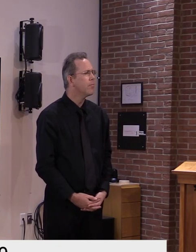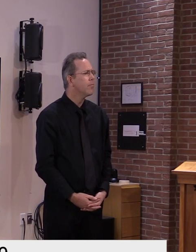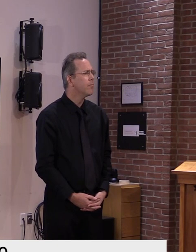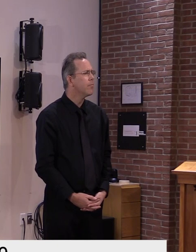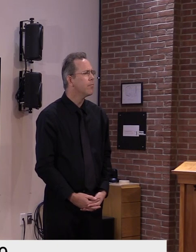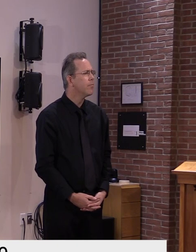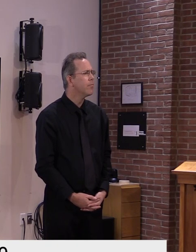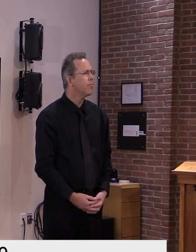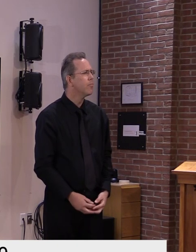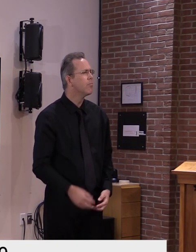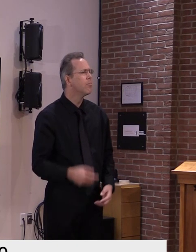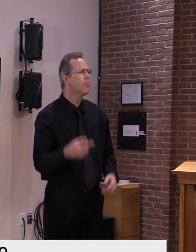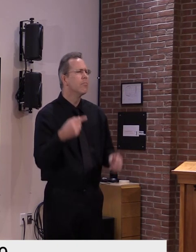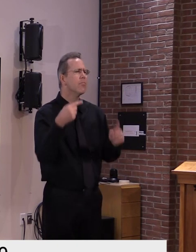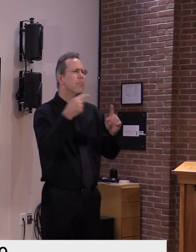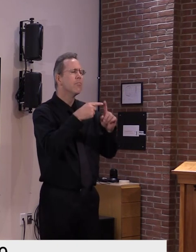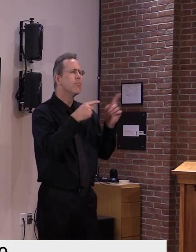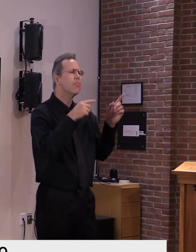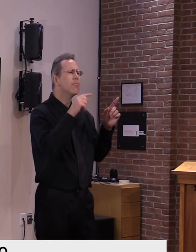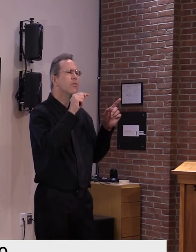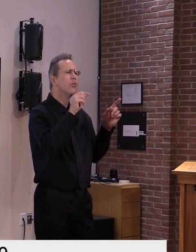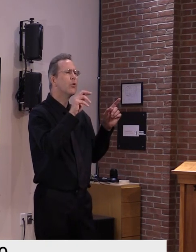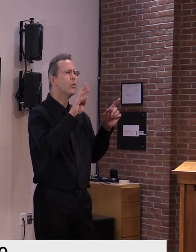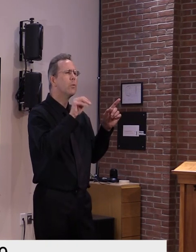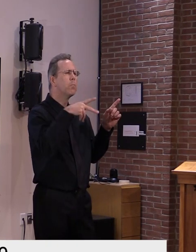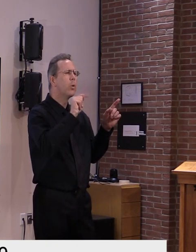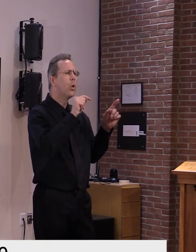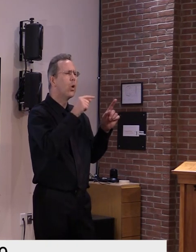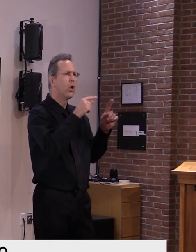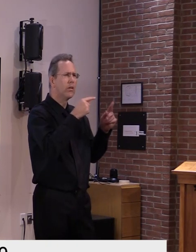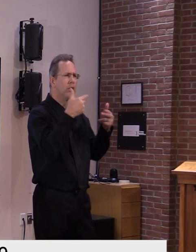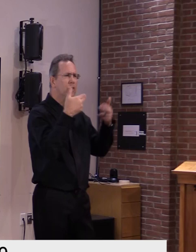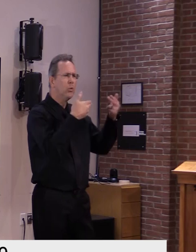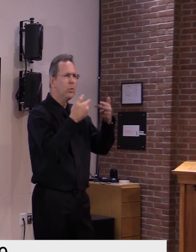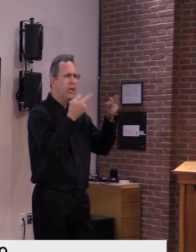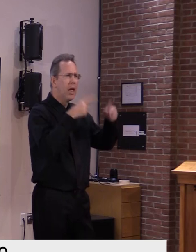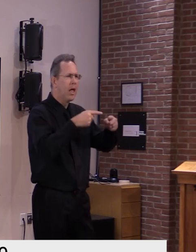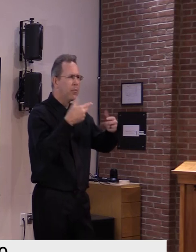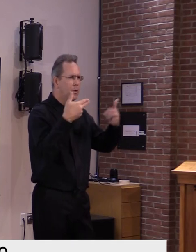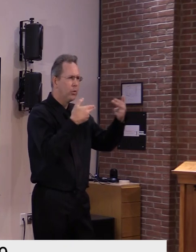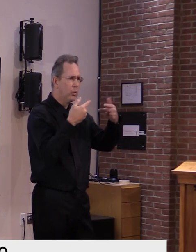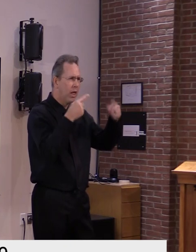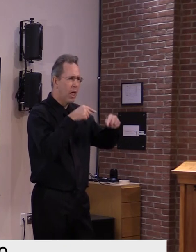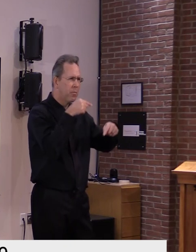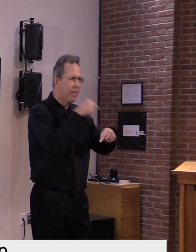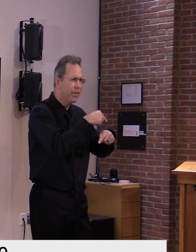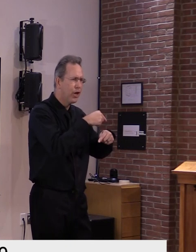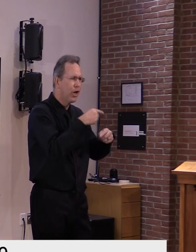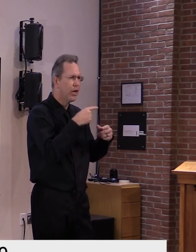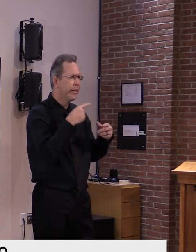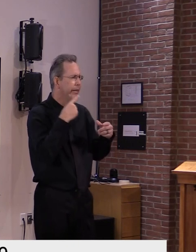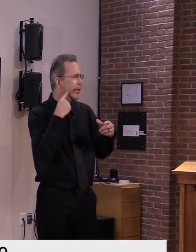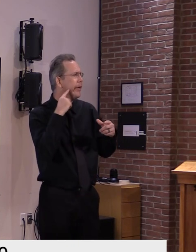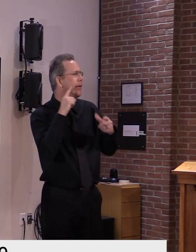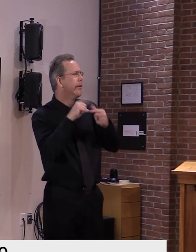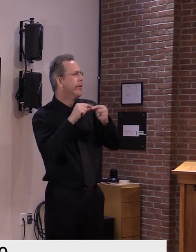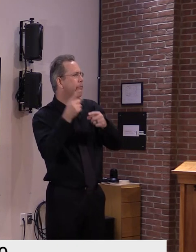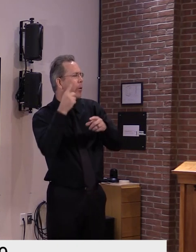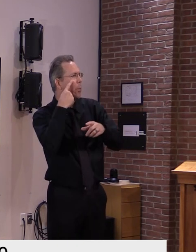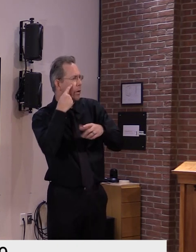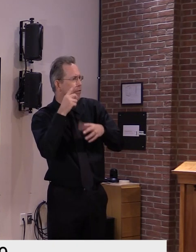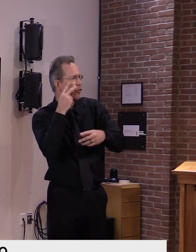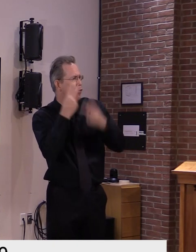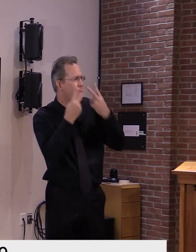data for people entering the state and whatnot, can't we monitor